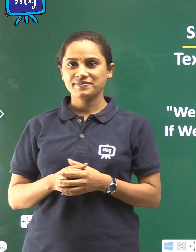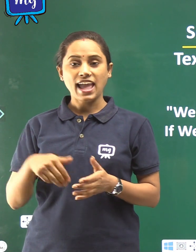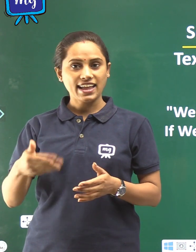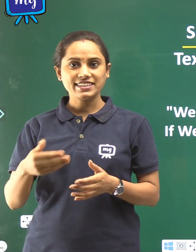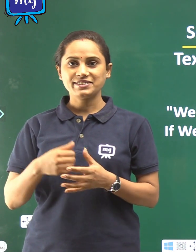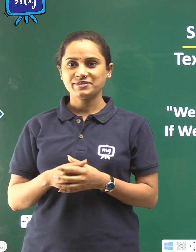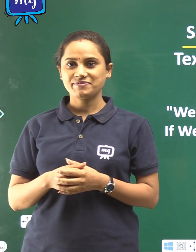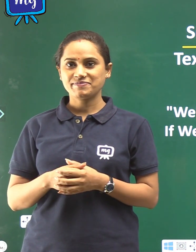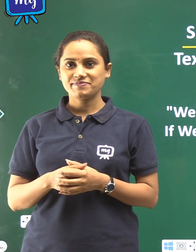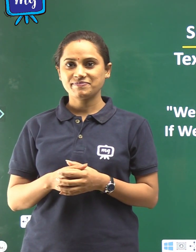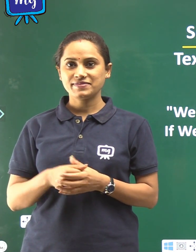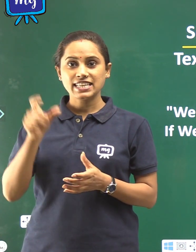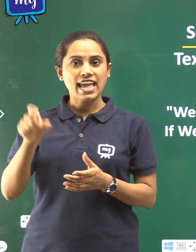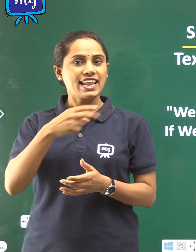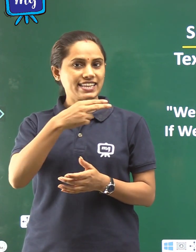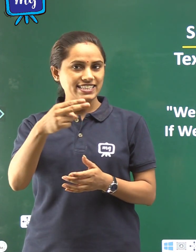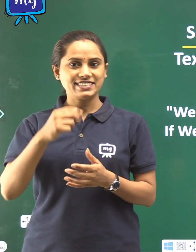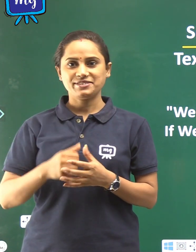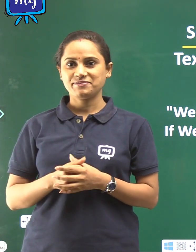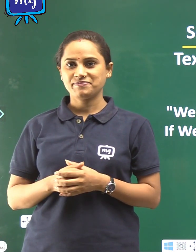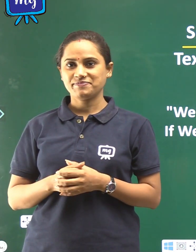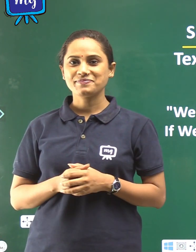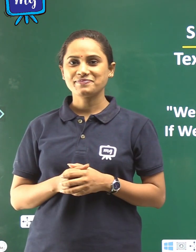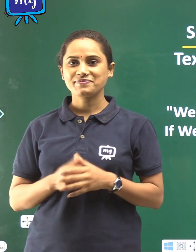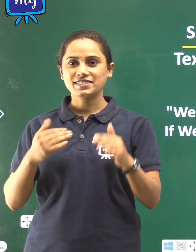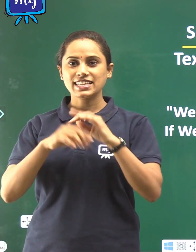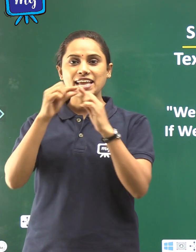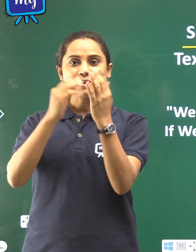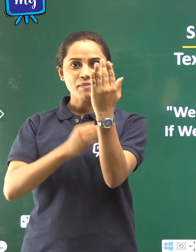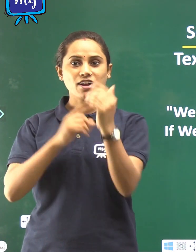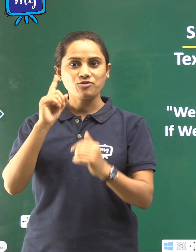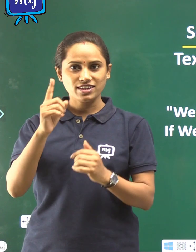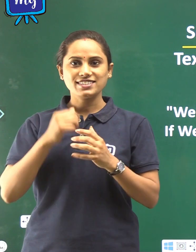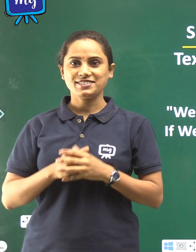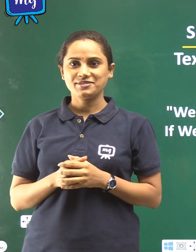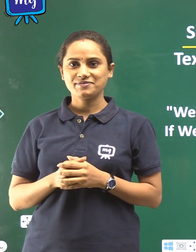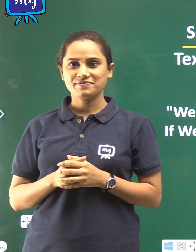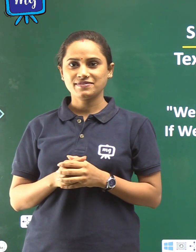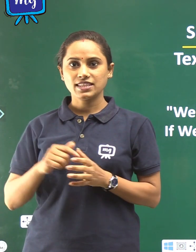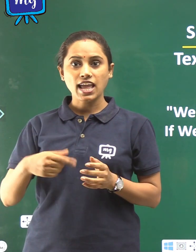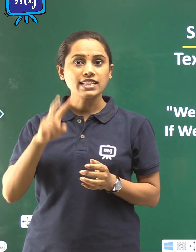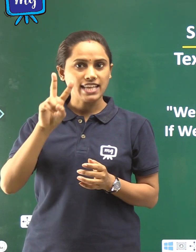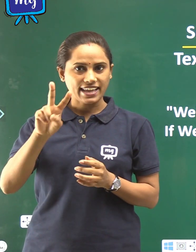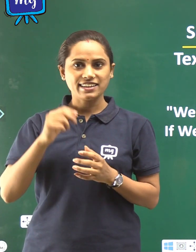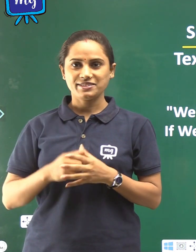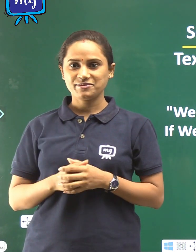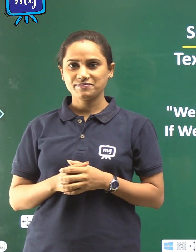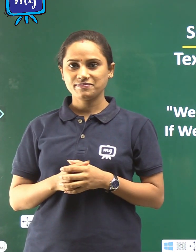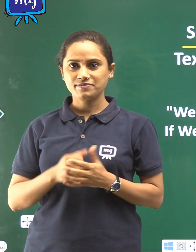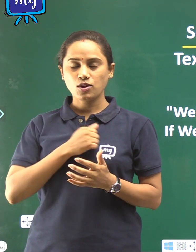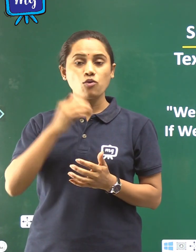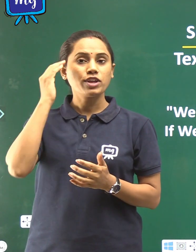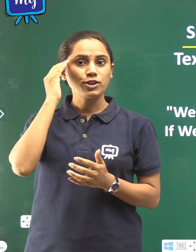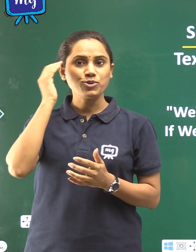and Alan East. In part 1st and 2nd,